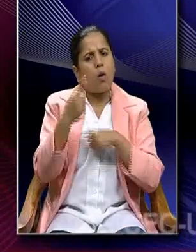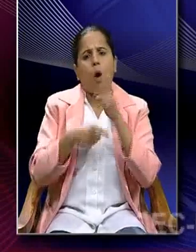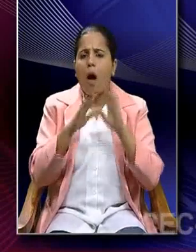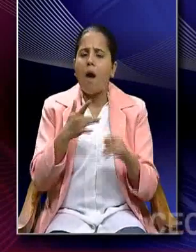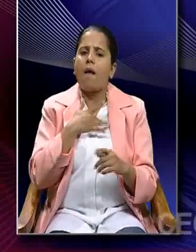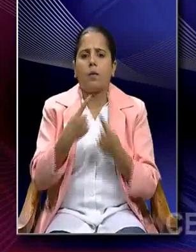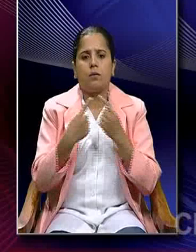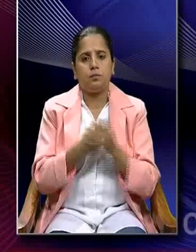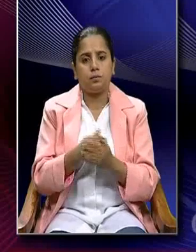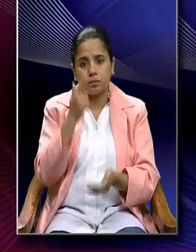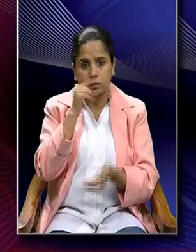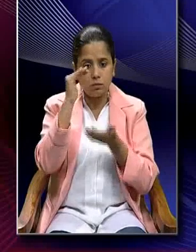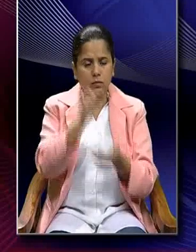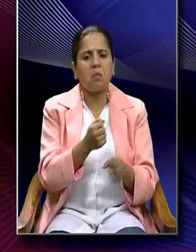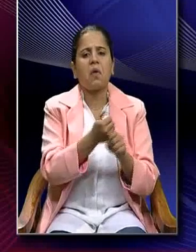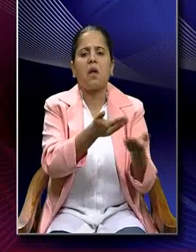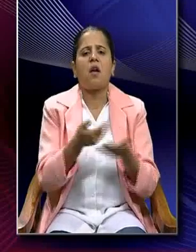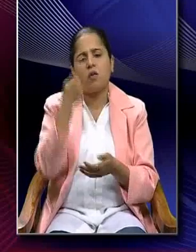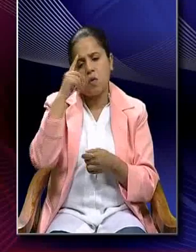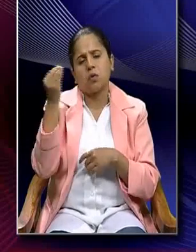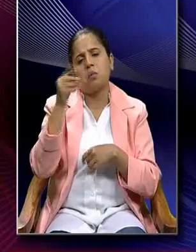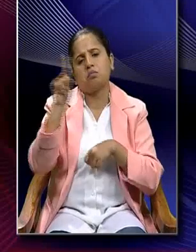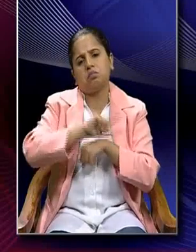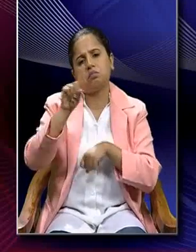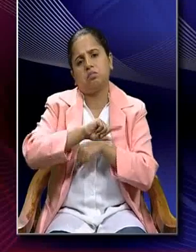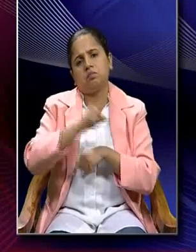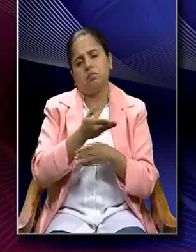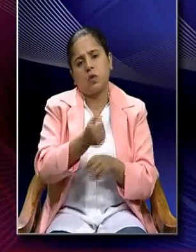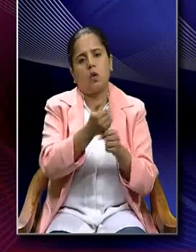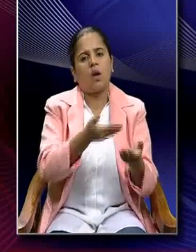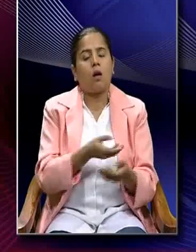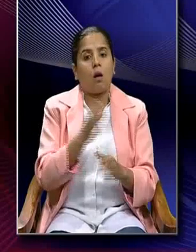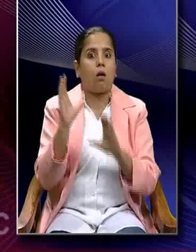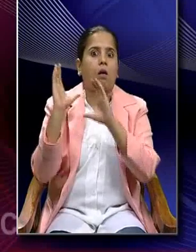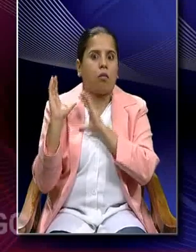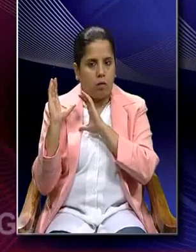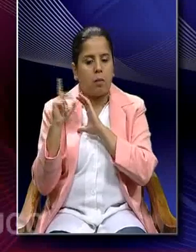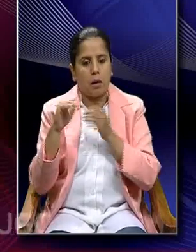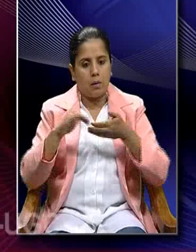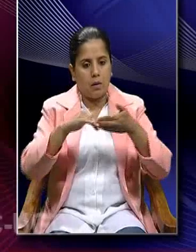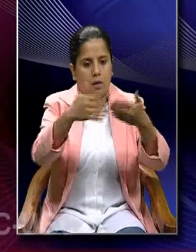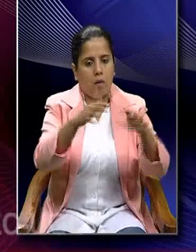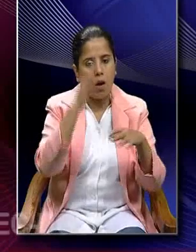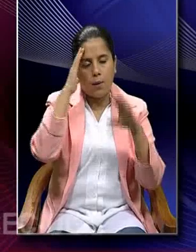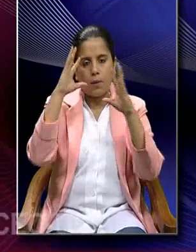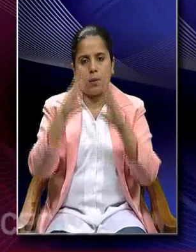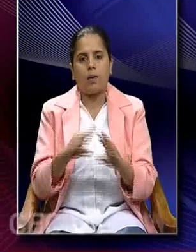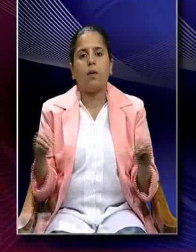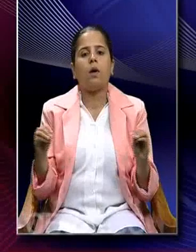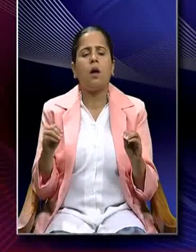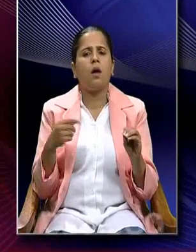conversation. Daughters are guests for a few days. Daughters are a burden. So there is a sense of